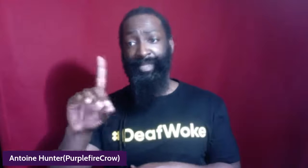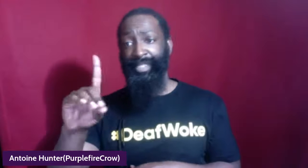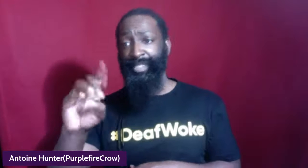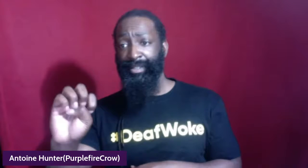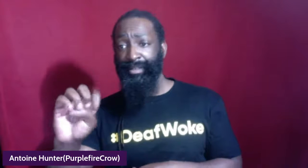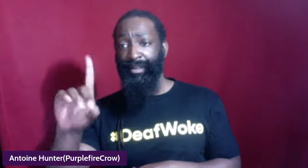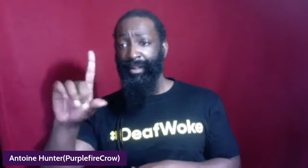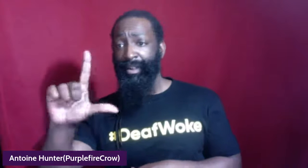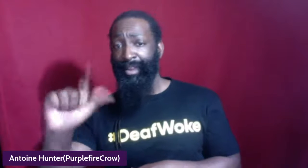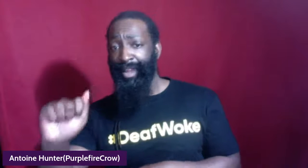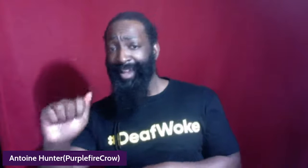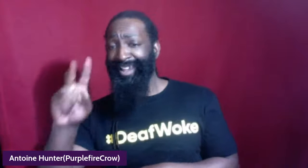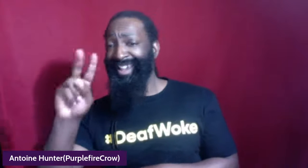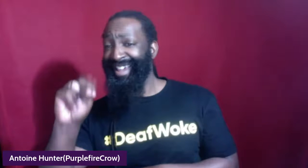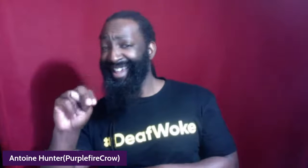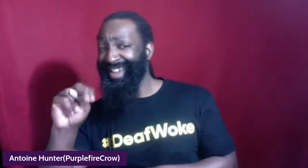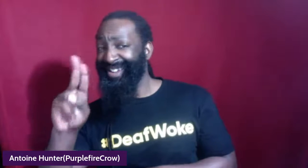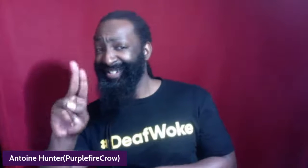Fetus de la Nuit,